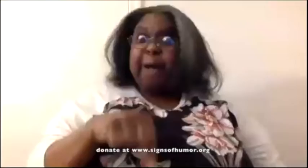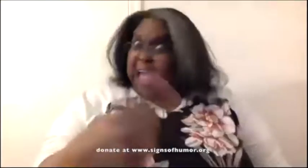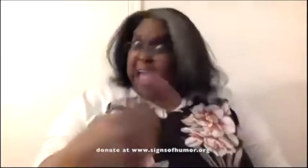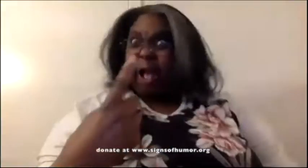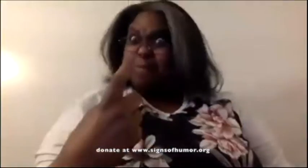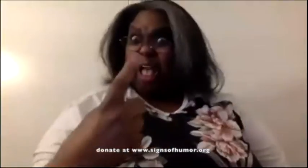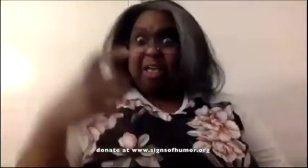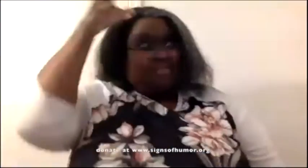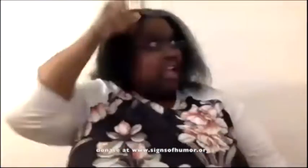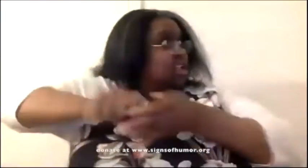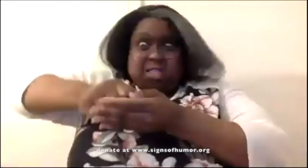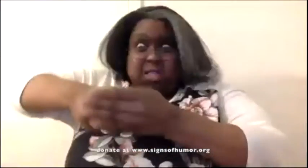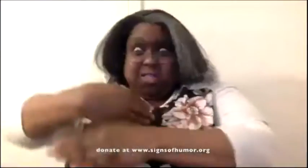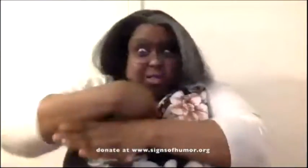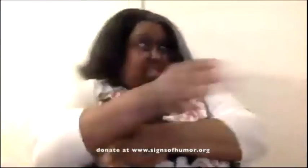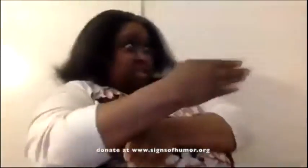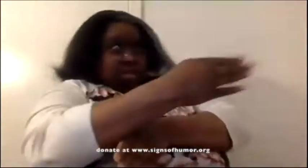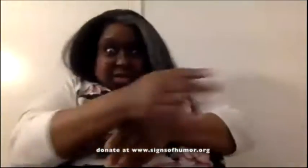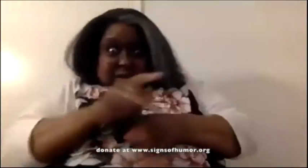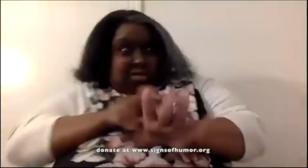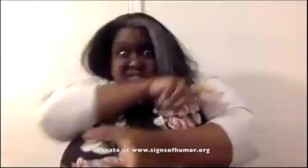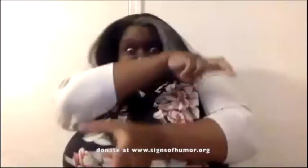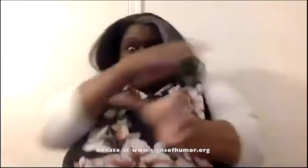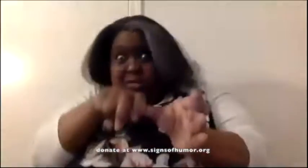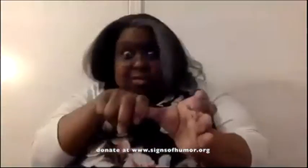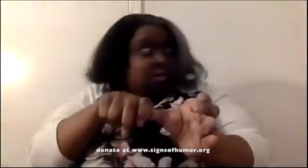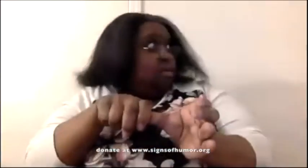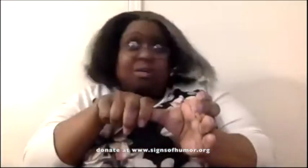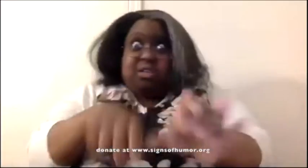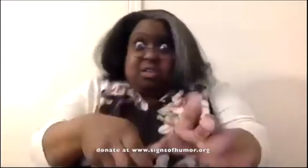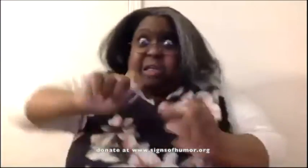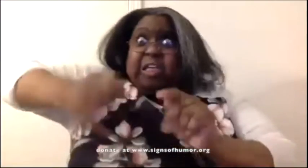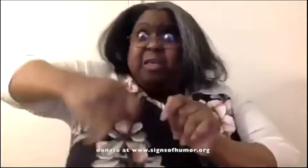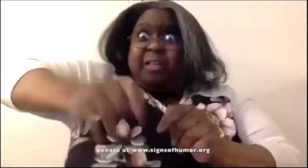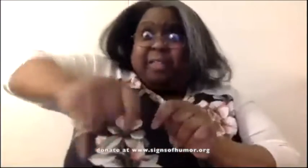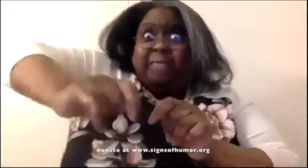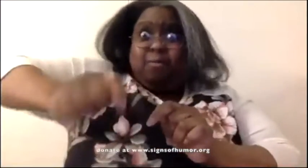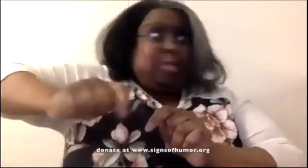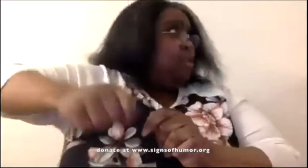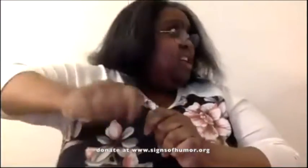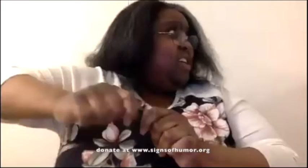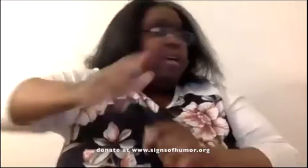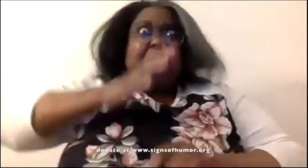My mom's like, no, you coming back here. You coming back here. And he's trying to get the keys and get in the car. He gets in the car. Then he